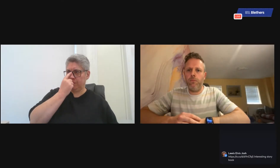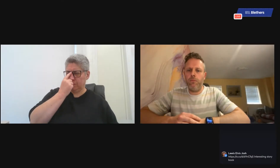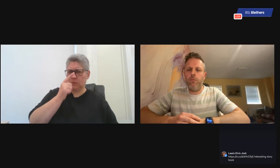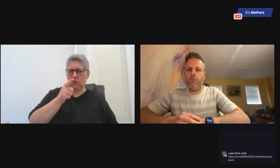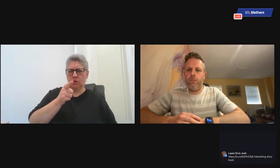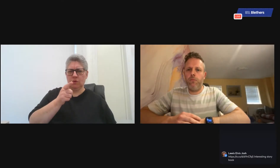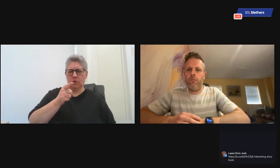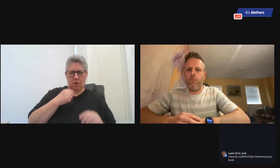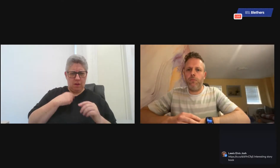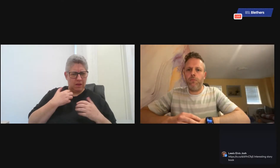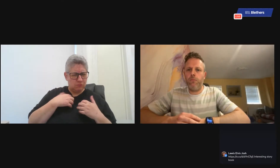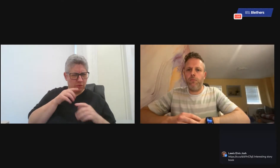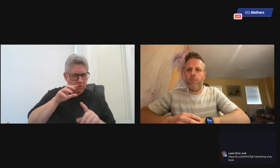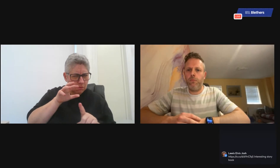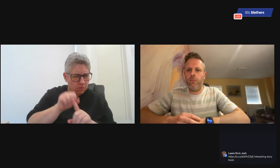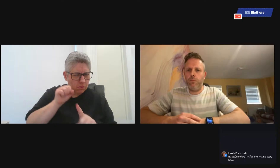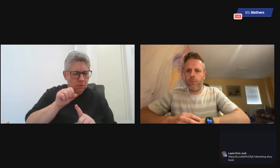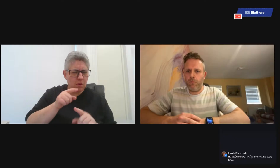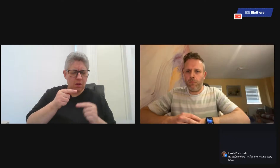Okay.